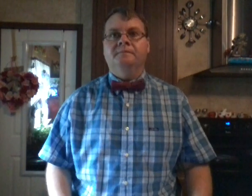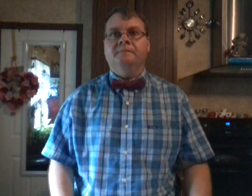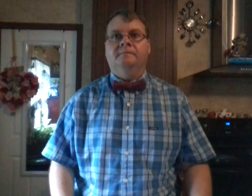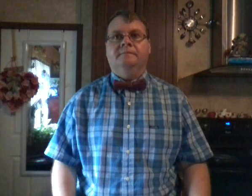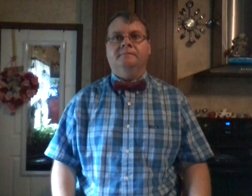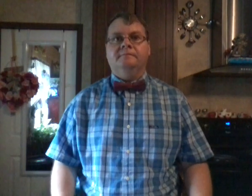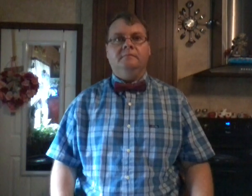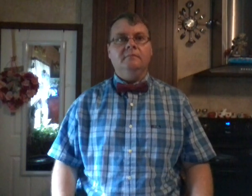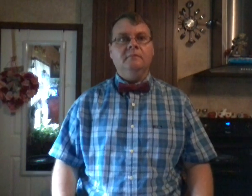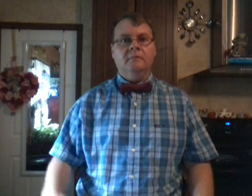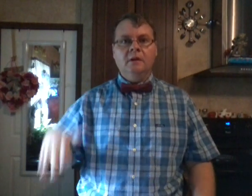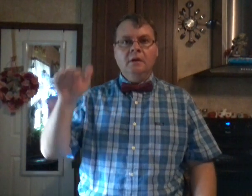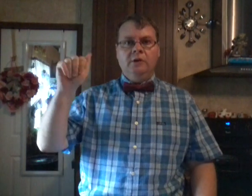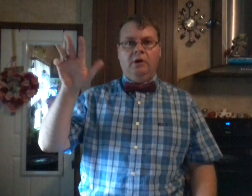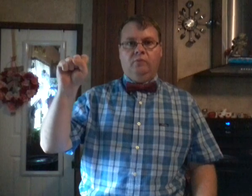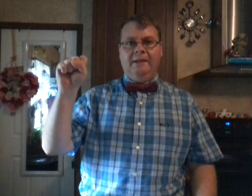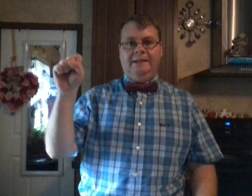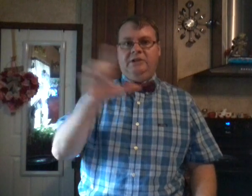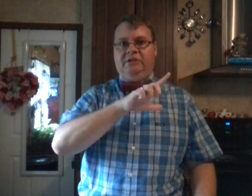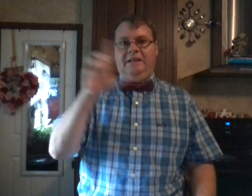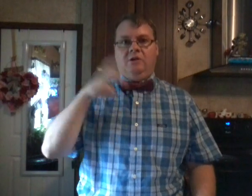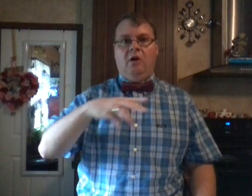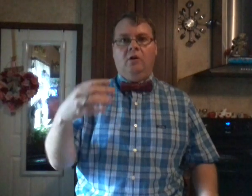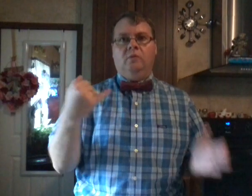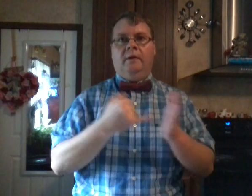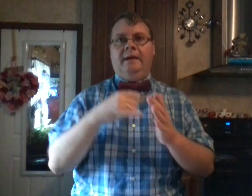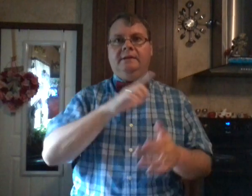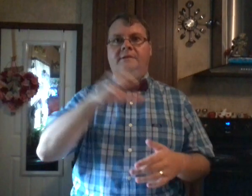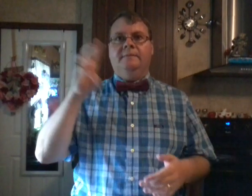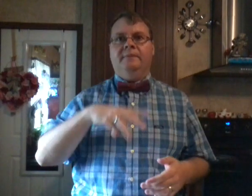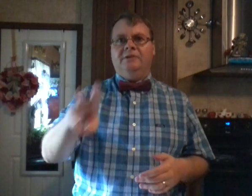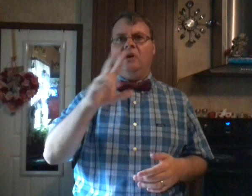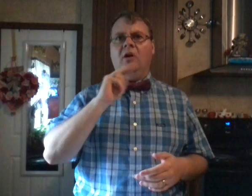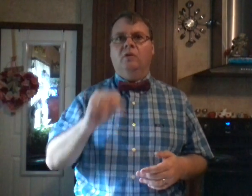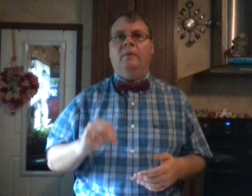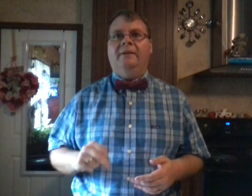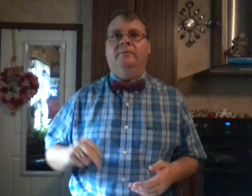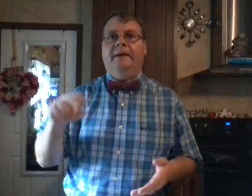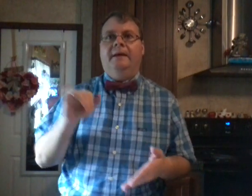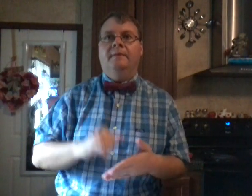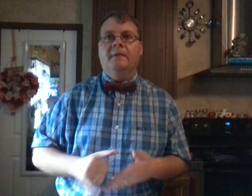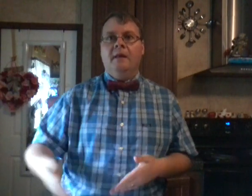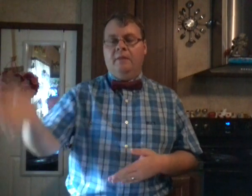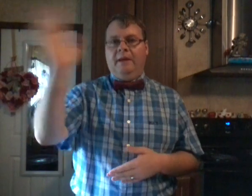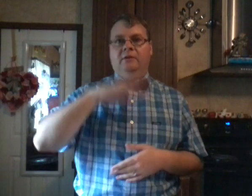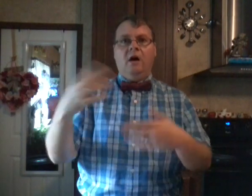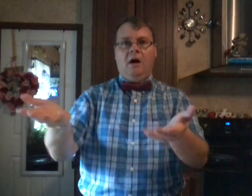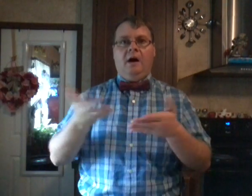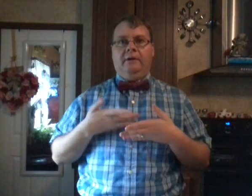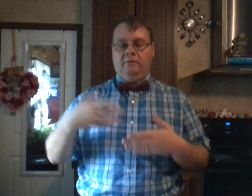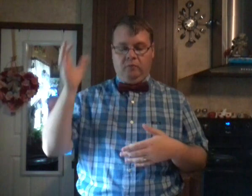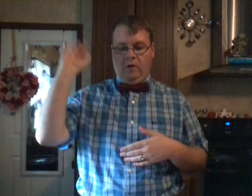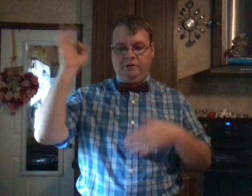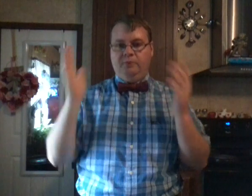So, you know, really just as always, it's always been that God wants